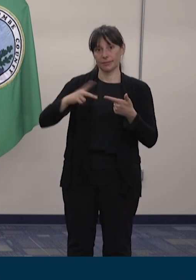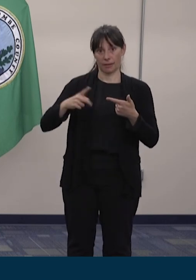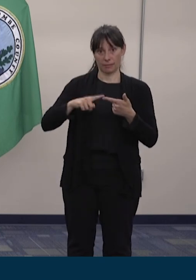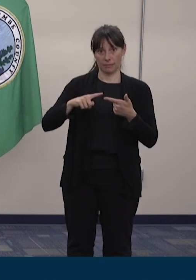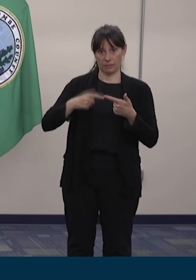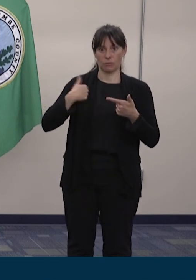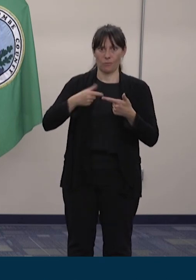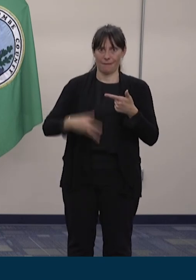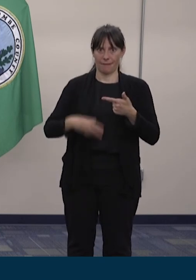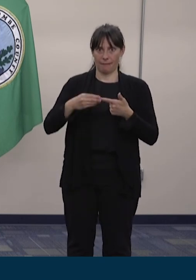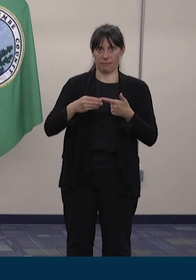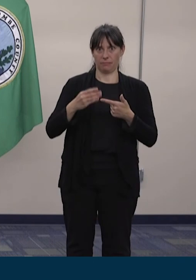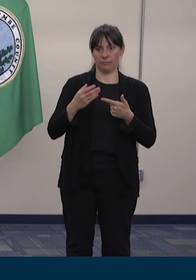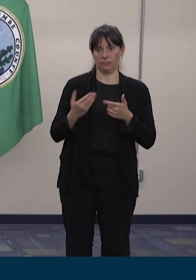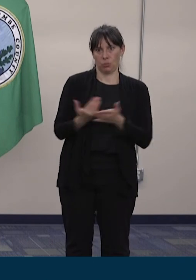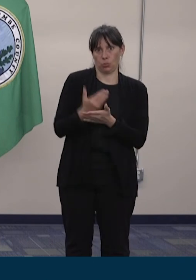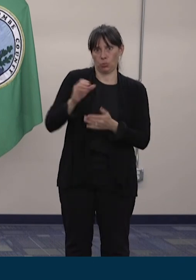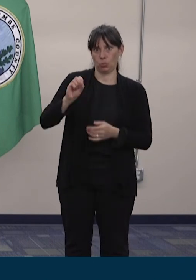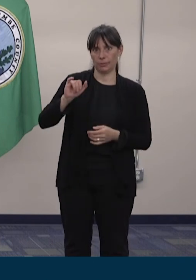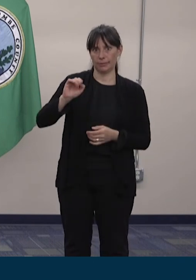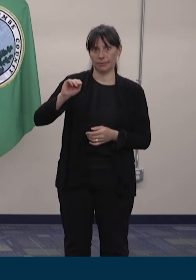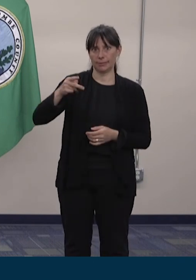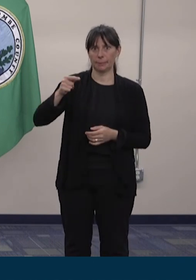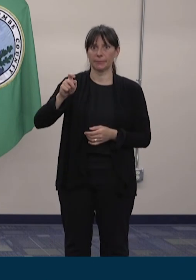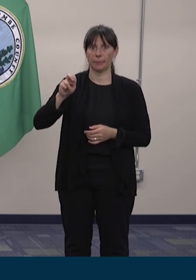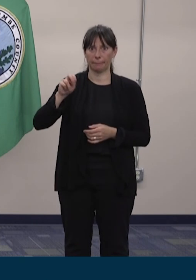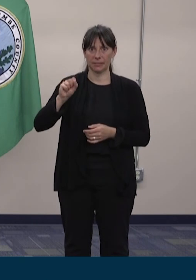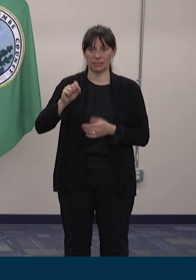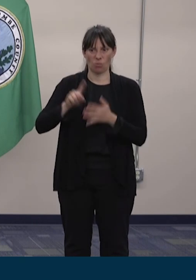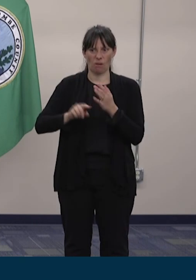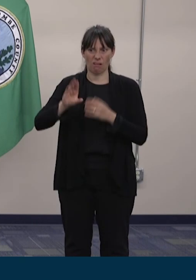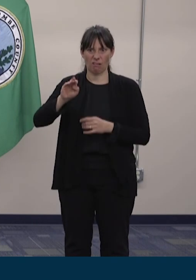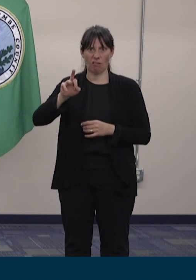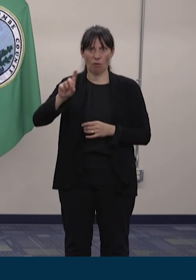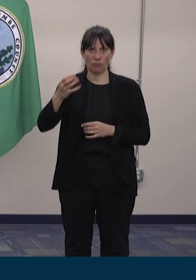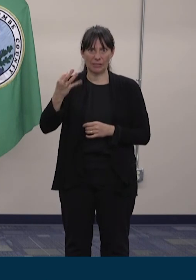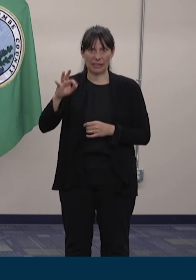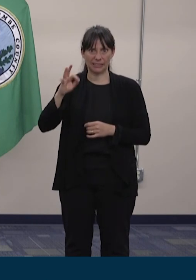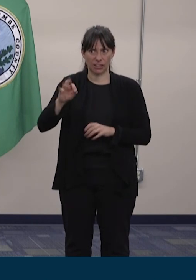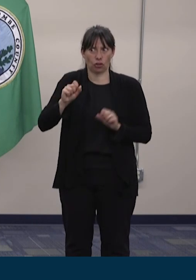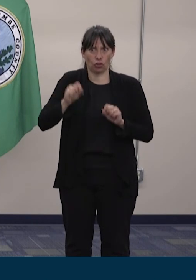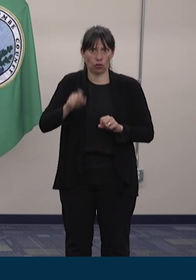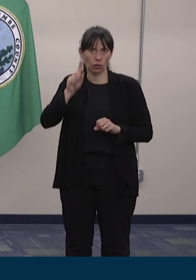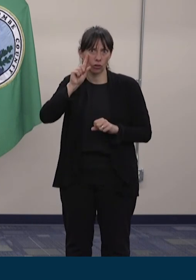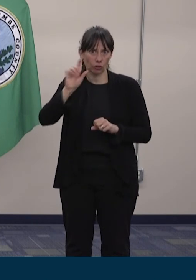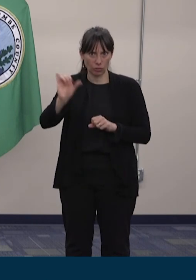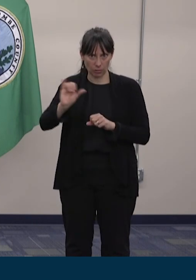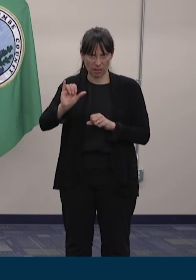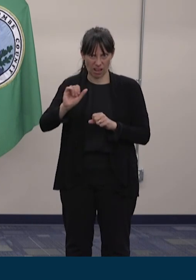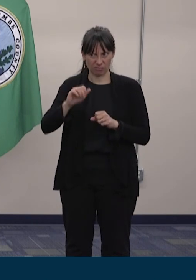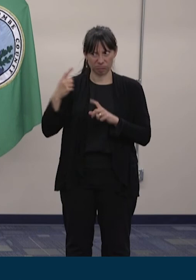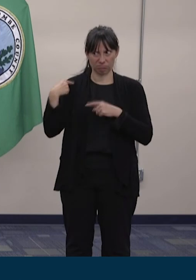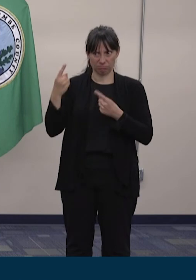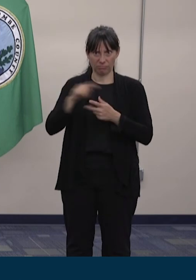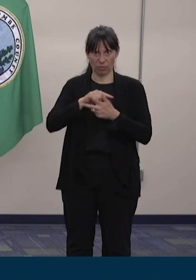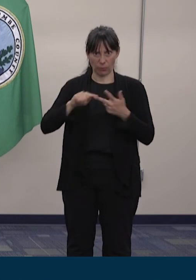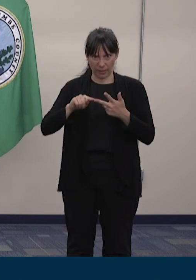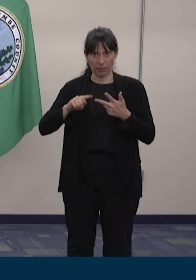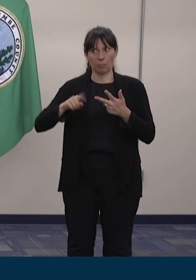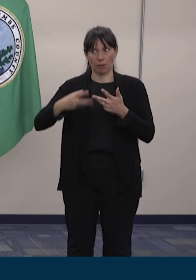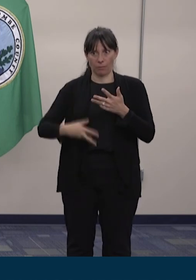COVID-19. se expanden los síntomas del COVID-19. Third is the Y Buncombe la County tercera es que COVID-19 el self-checker. condado de Buncombe